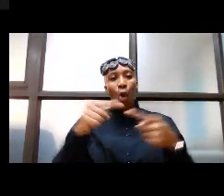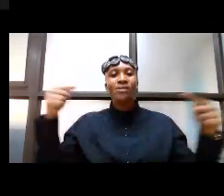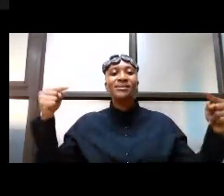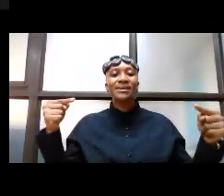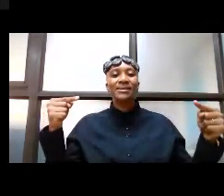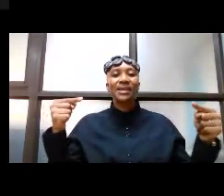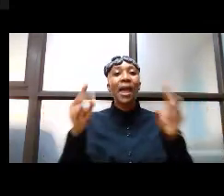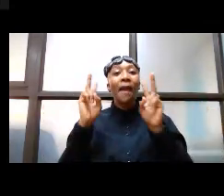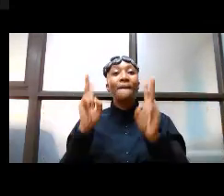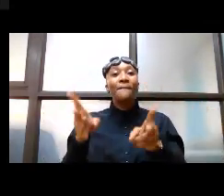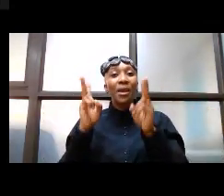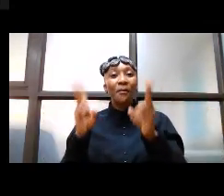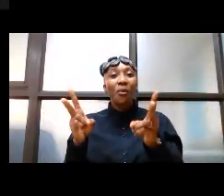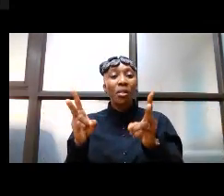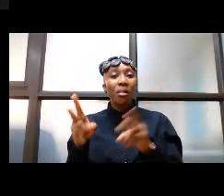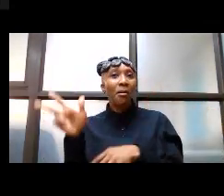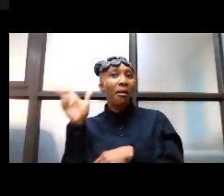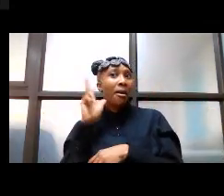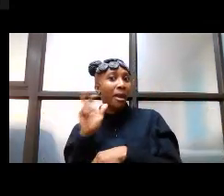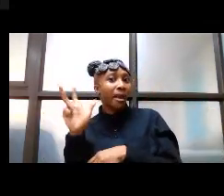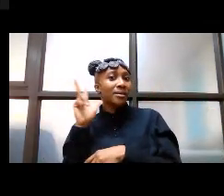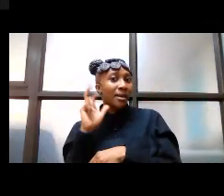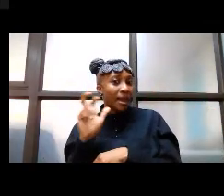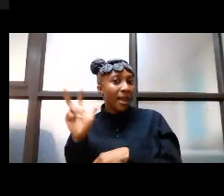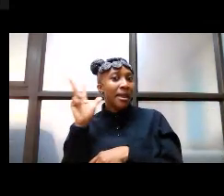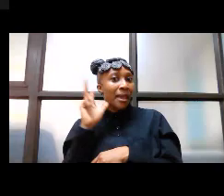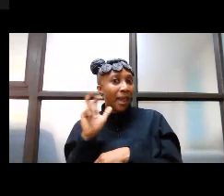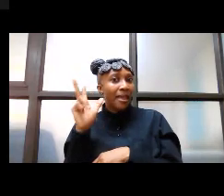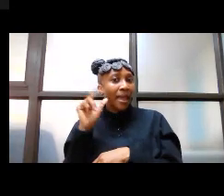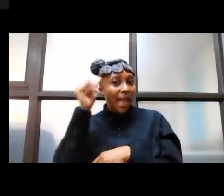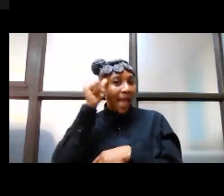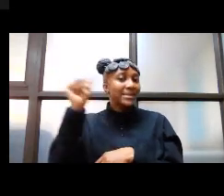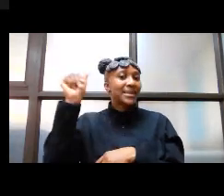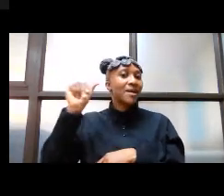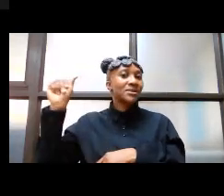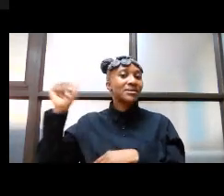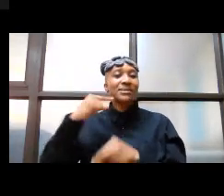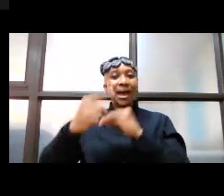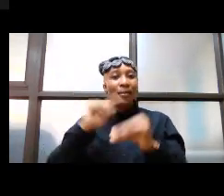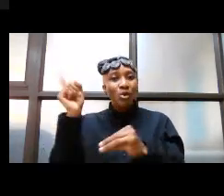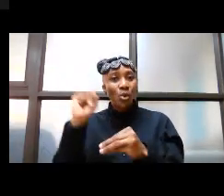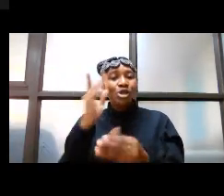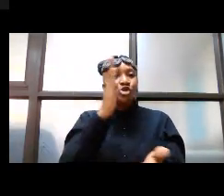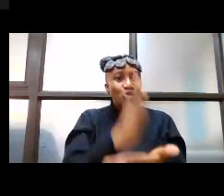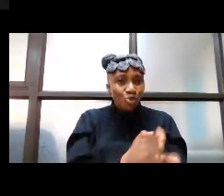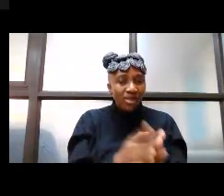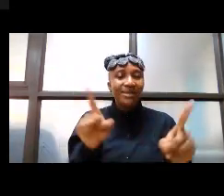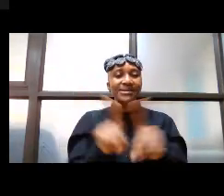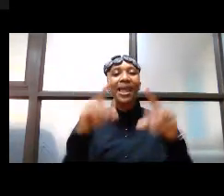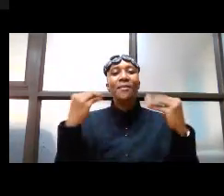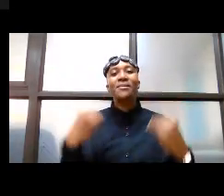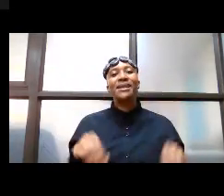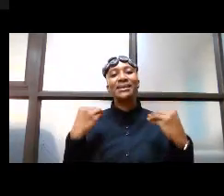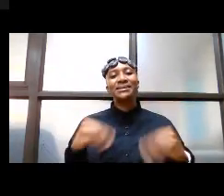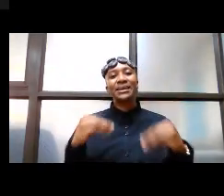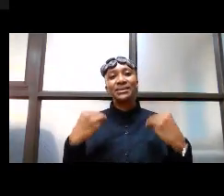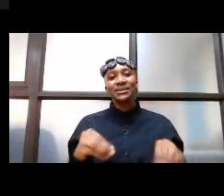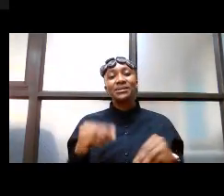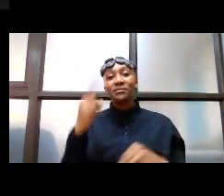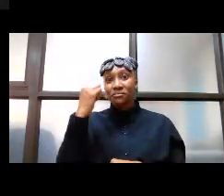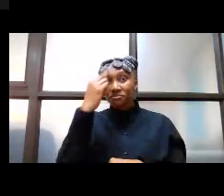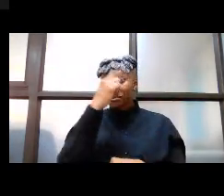people have always had as assumptions about the truth and the reasons why visually impaired learners